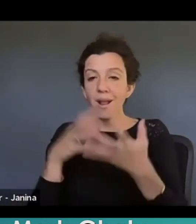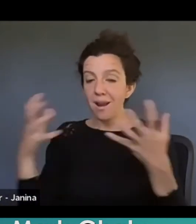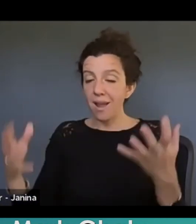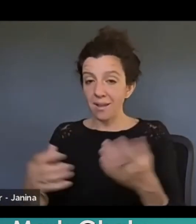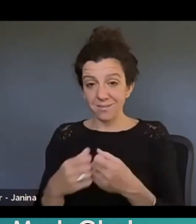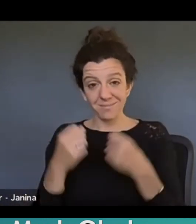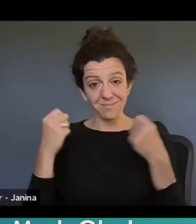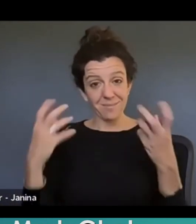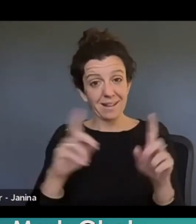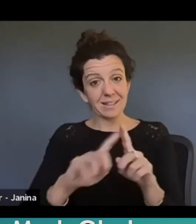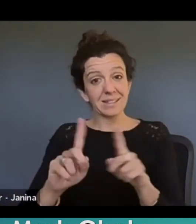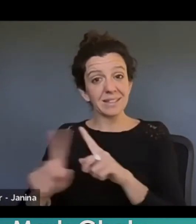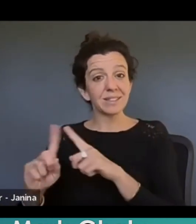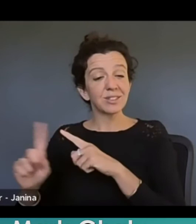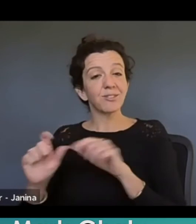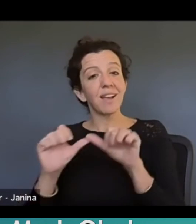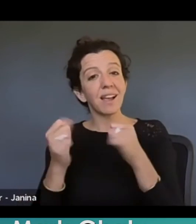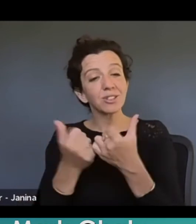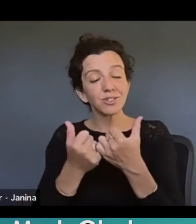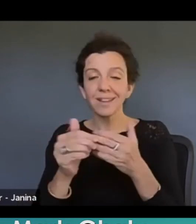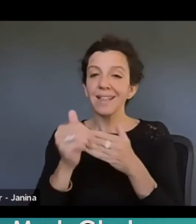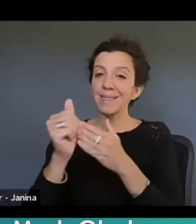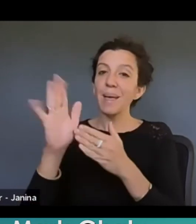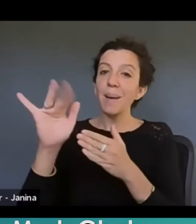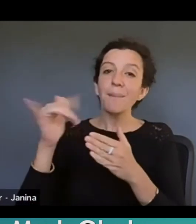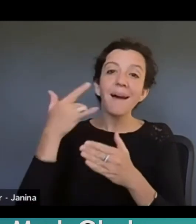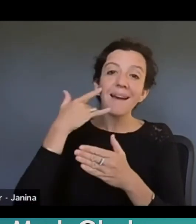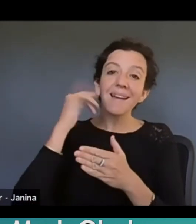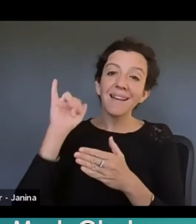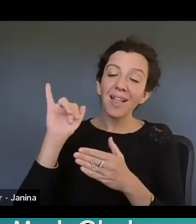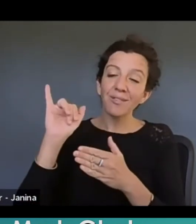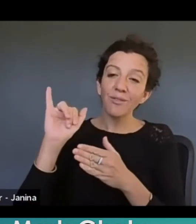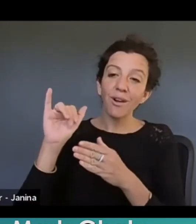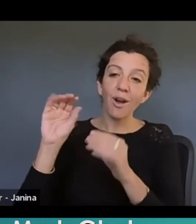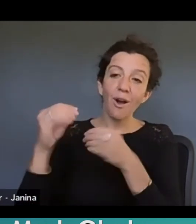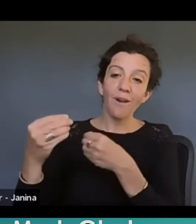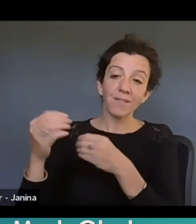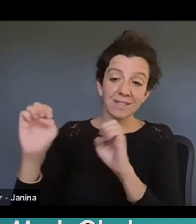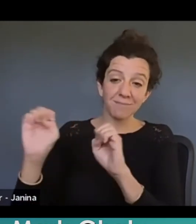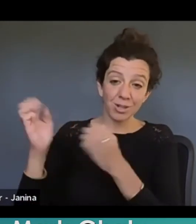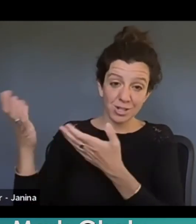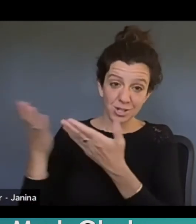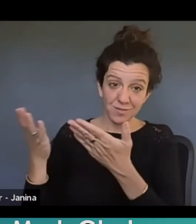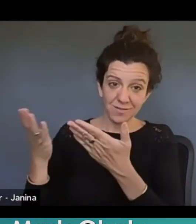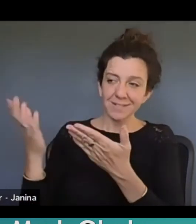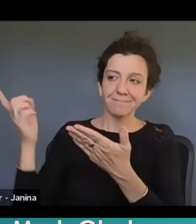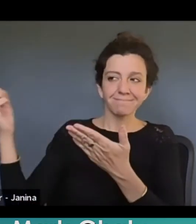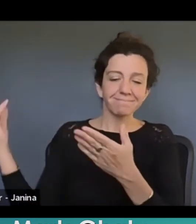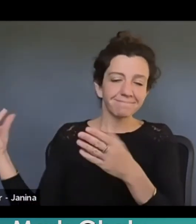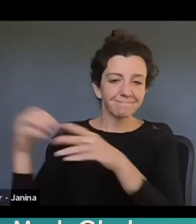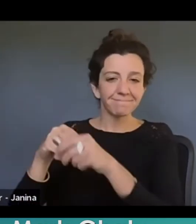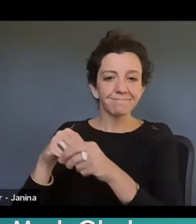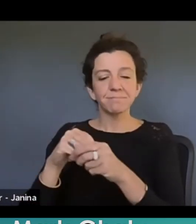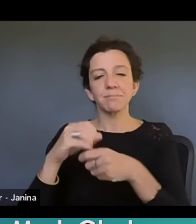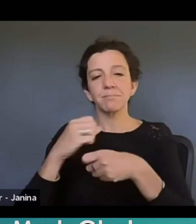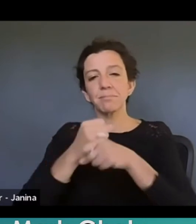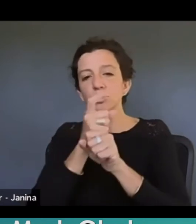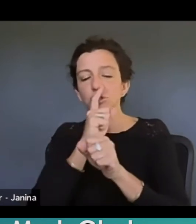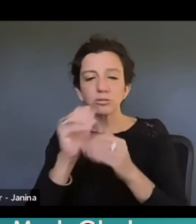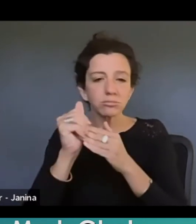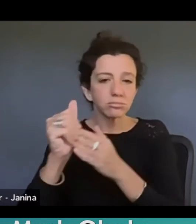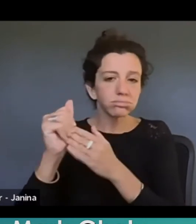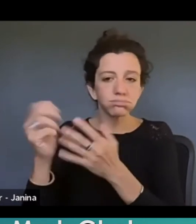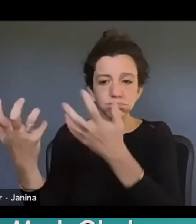California Operation of Emergency Services, Director Ghilarducci's team, really spearheading the effort, bringing together my